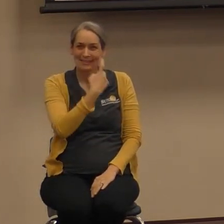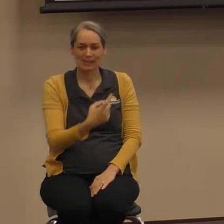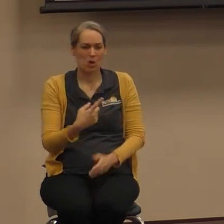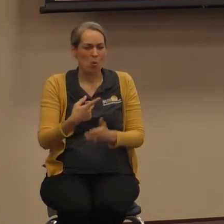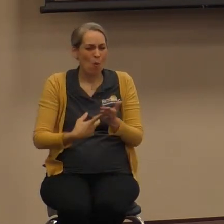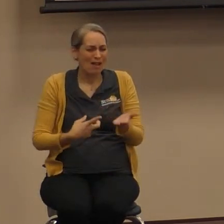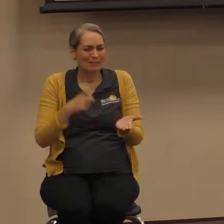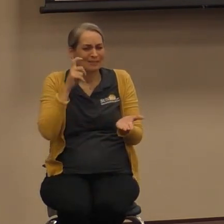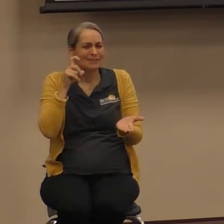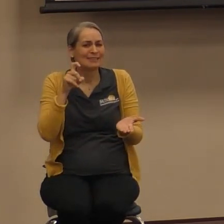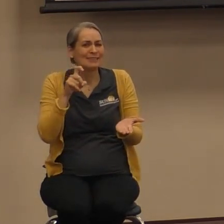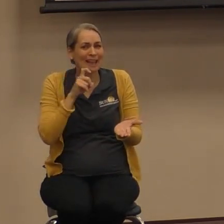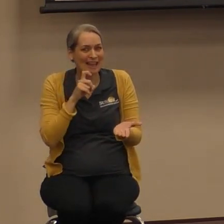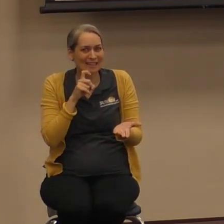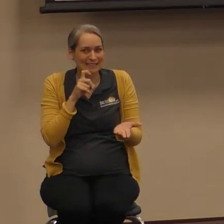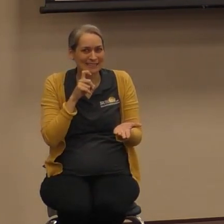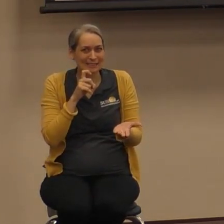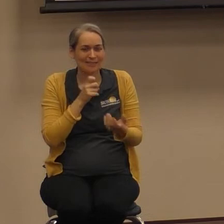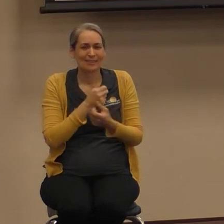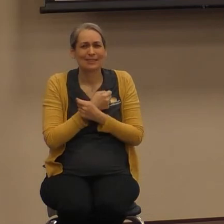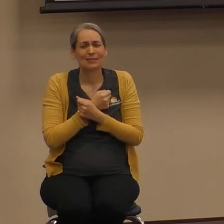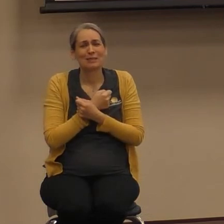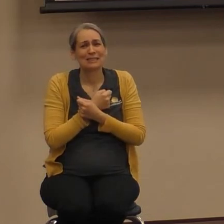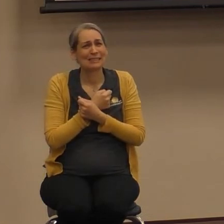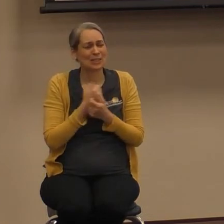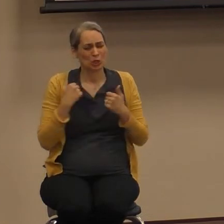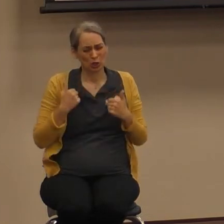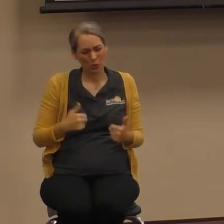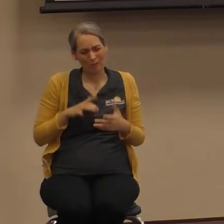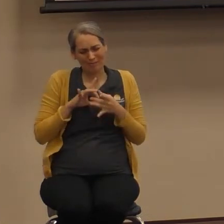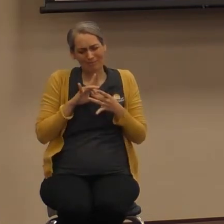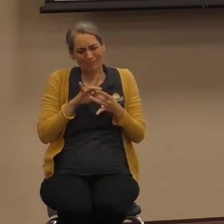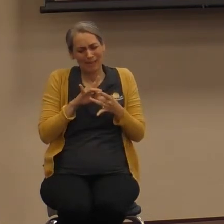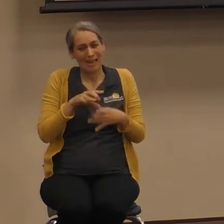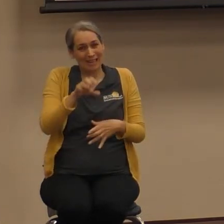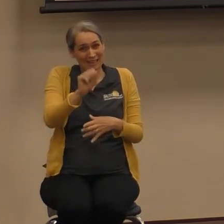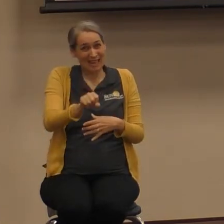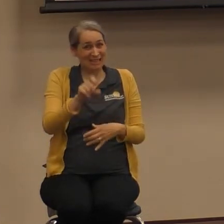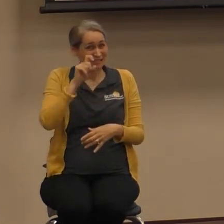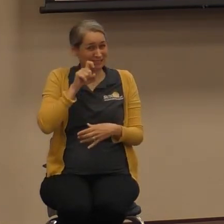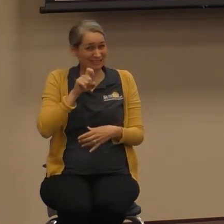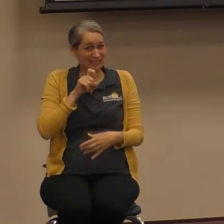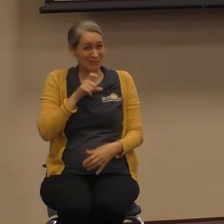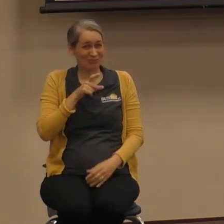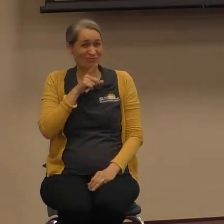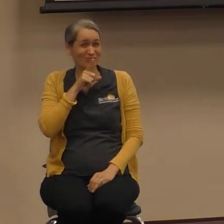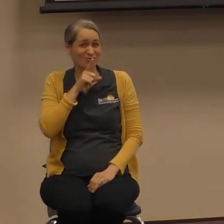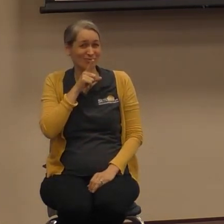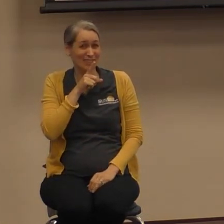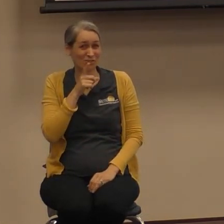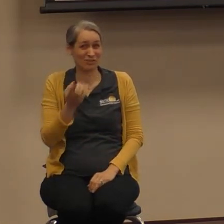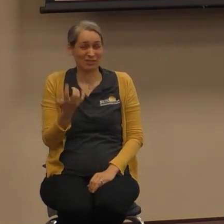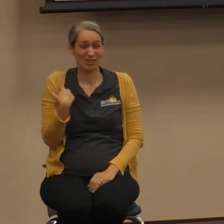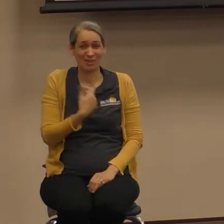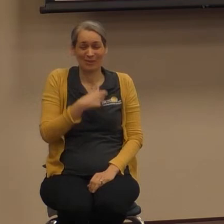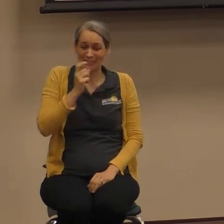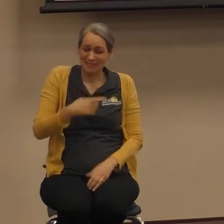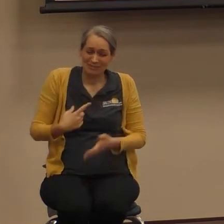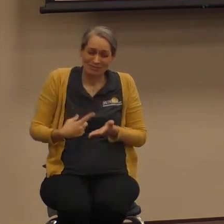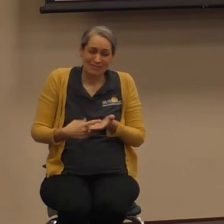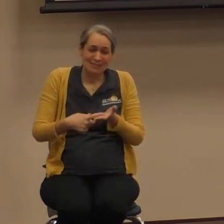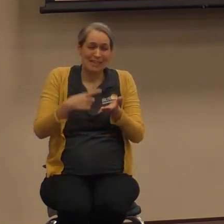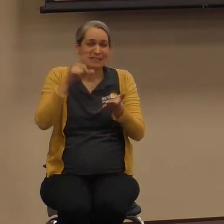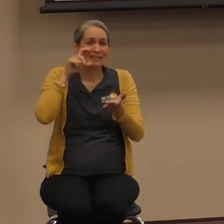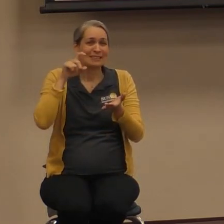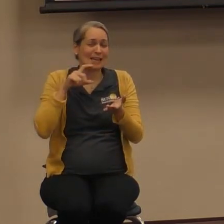is that? The pinnacle of intimacy and human connection. So yes, sex exists. We need to get used to talking about that. We need to get